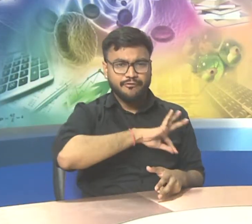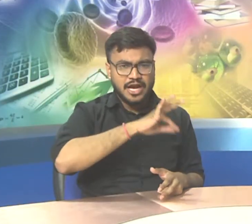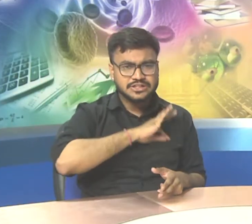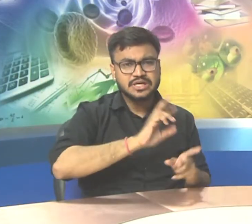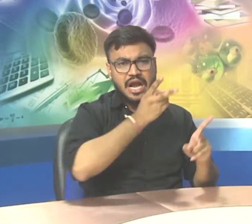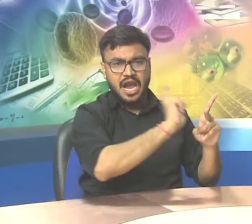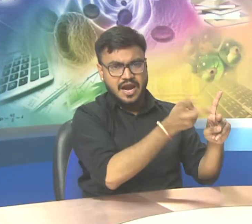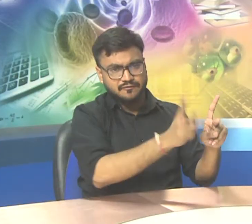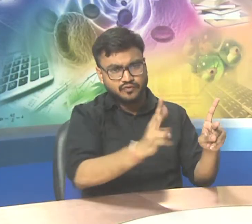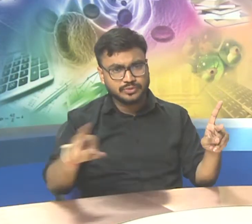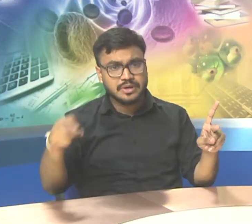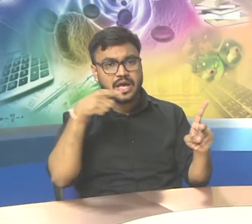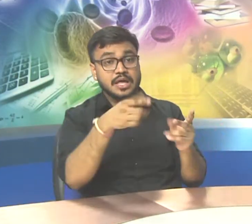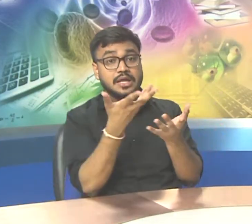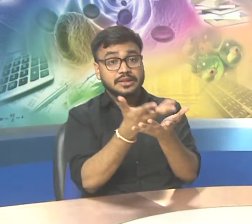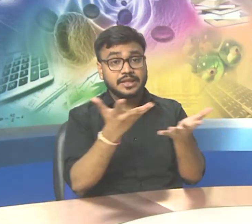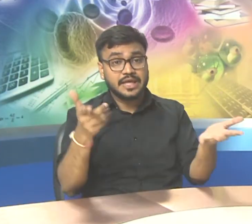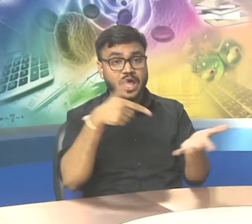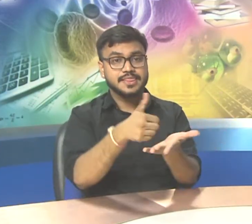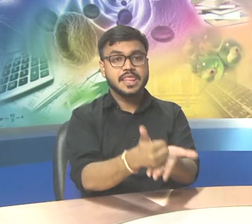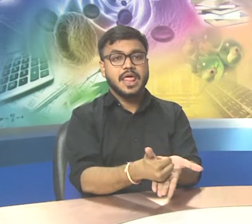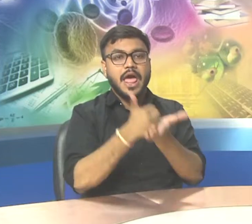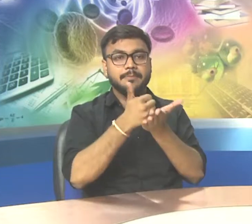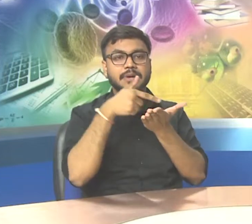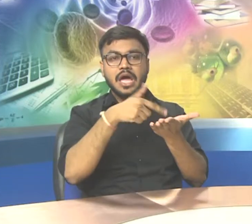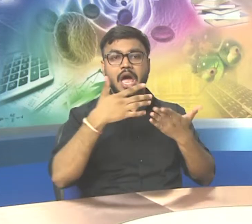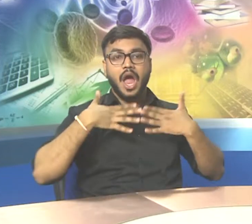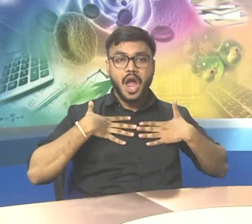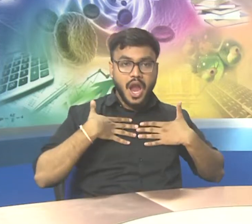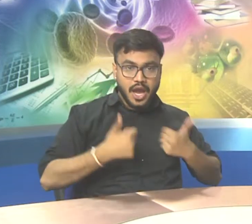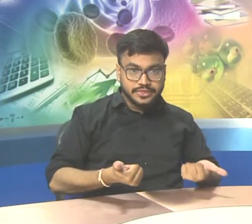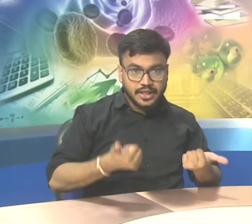that our food contains different nutrients